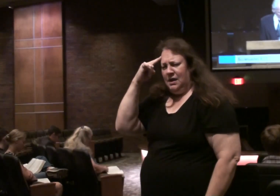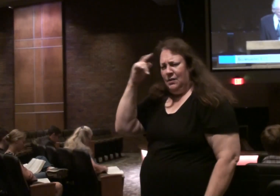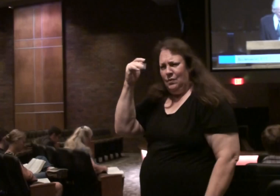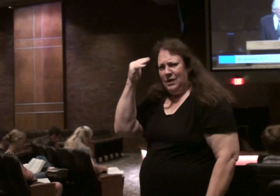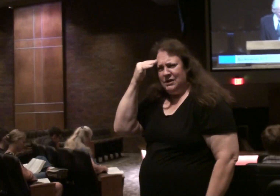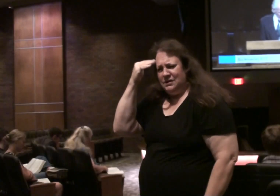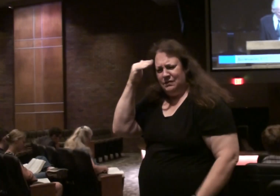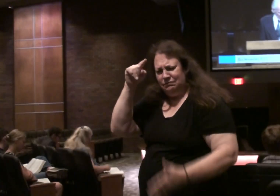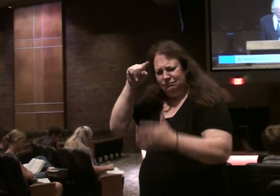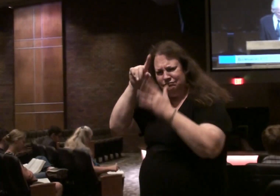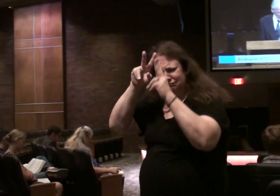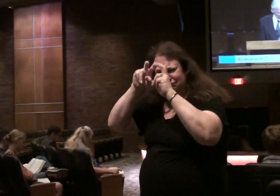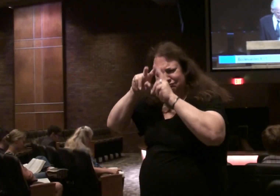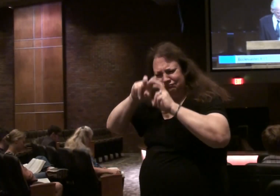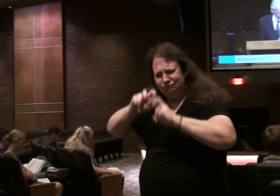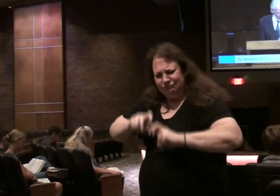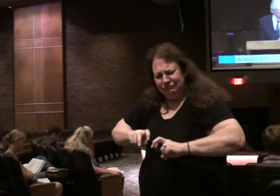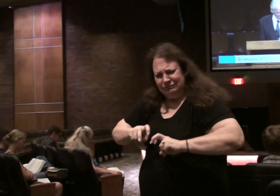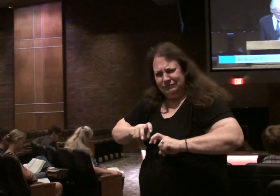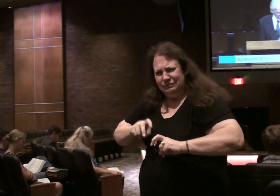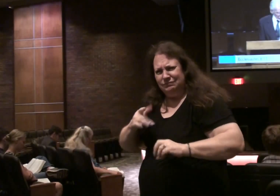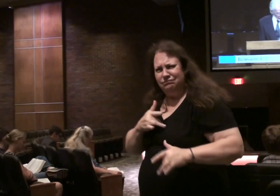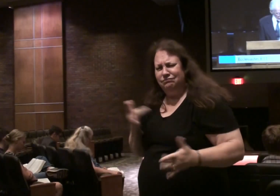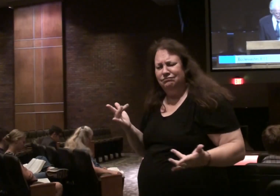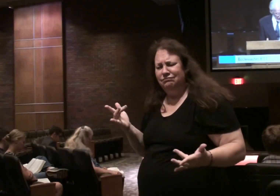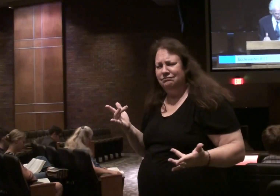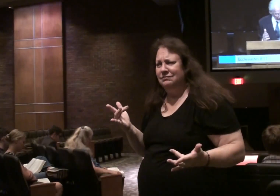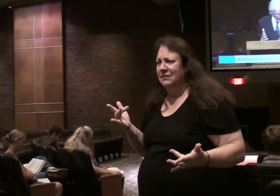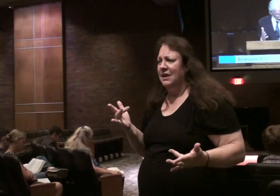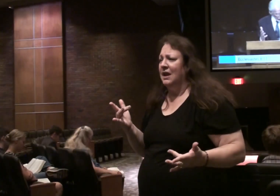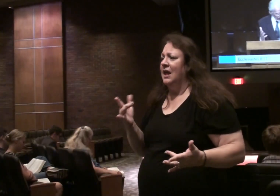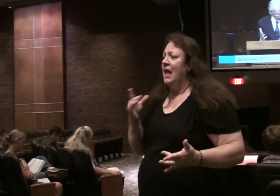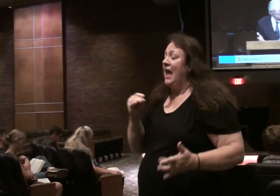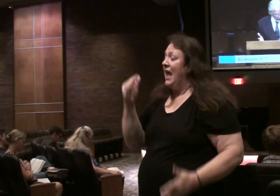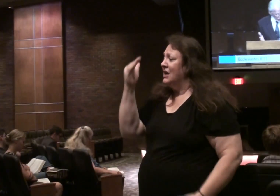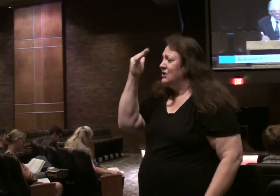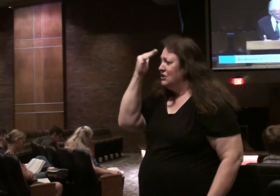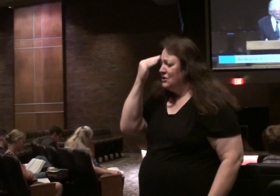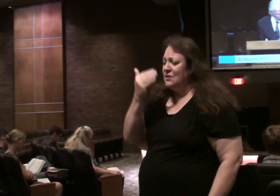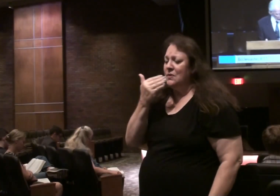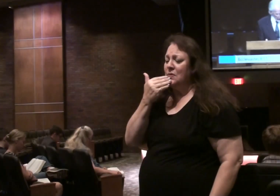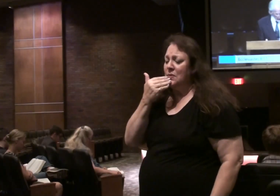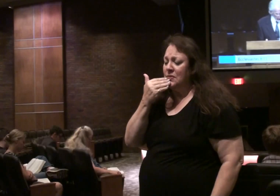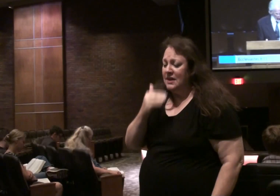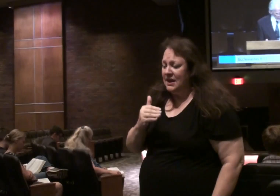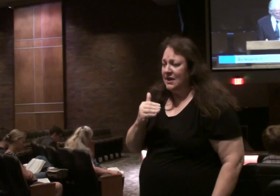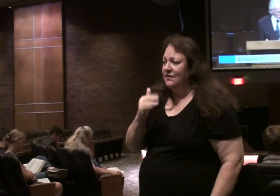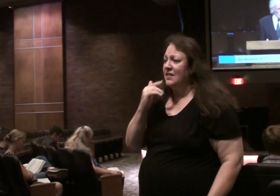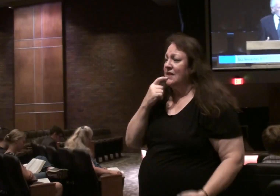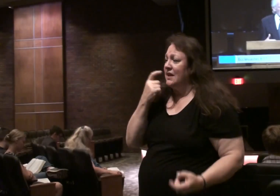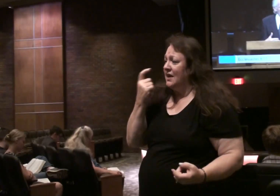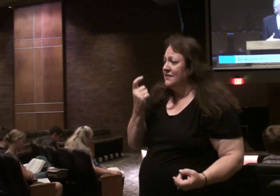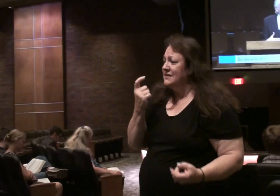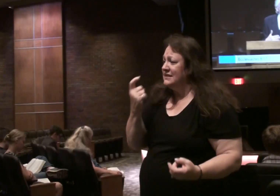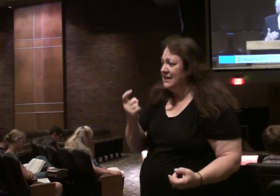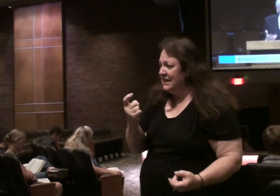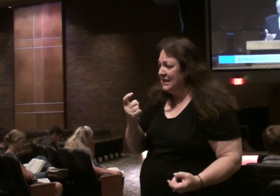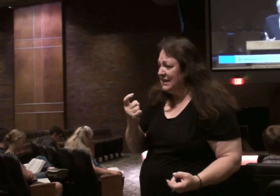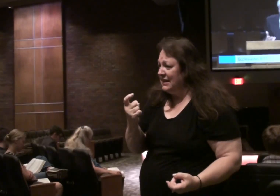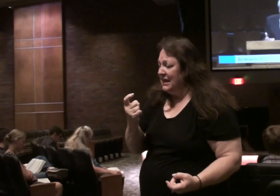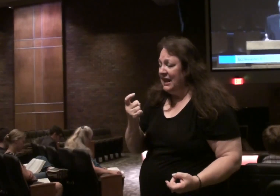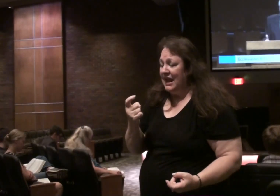to investigate, and to seek wisdom and an explanation. Note this. And to know the evil of folly and the foolishness